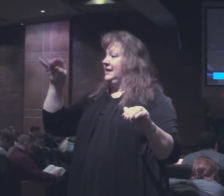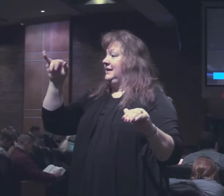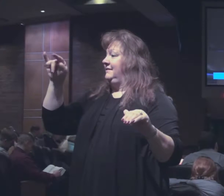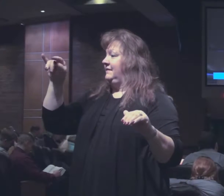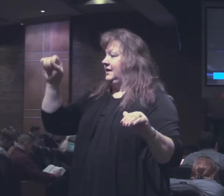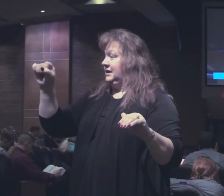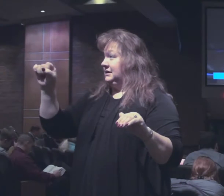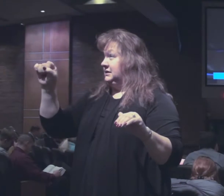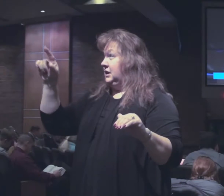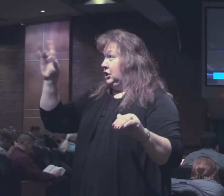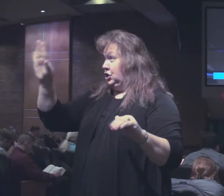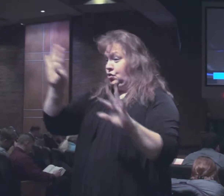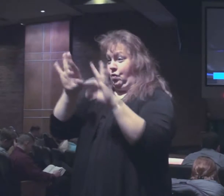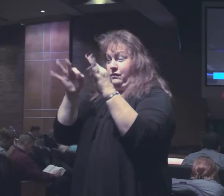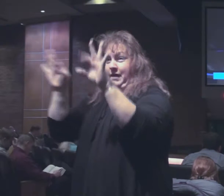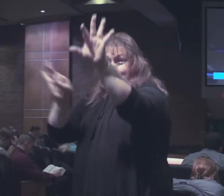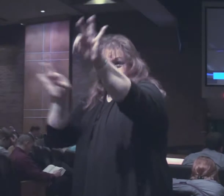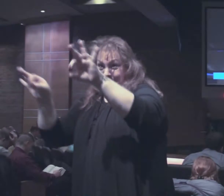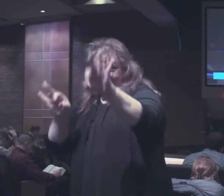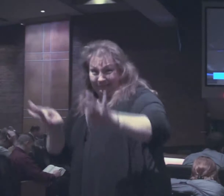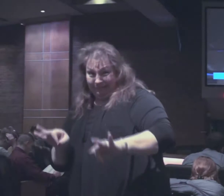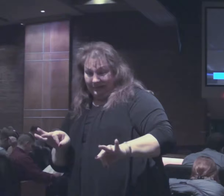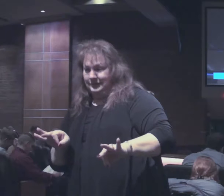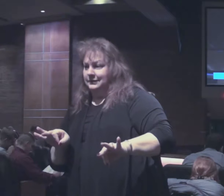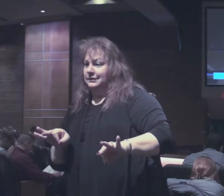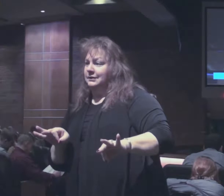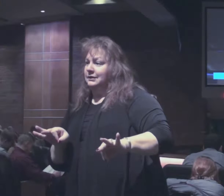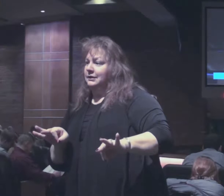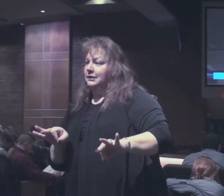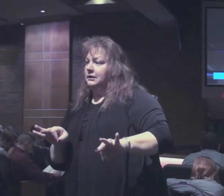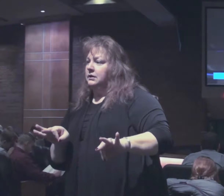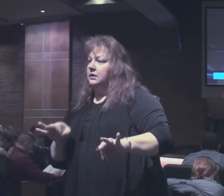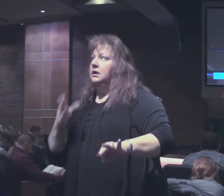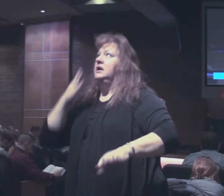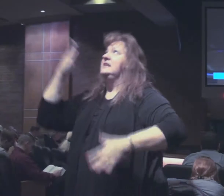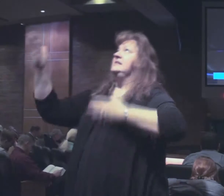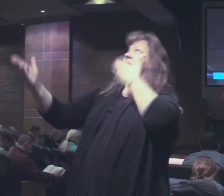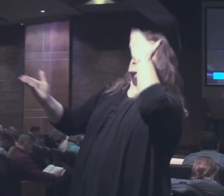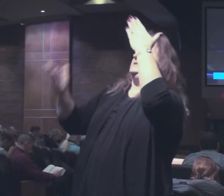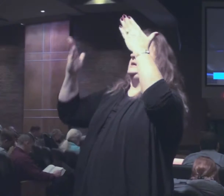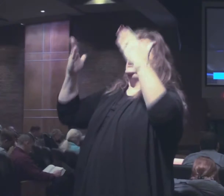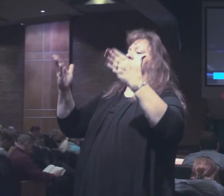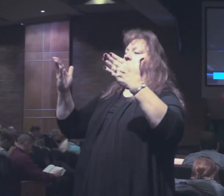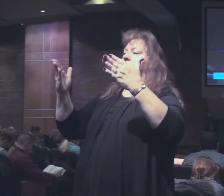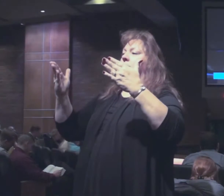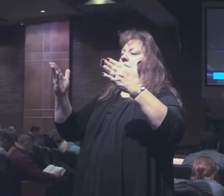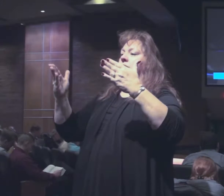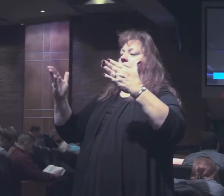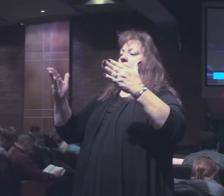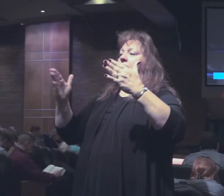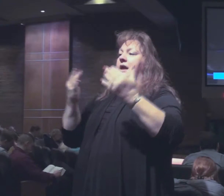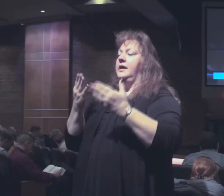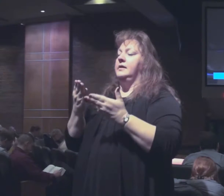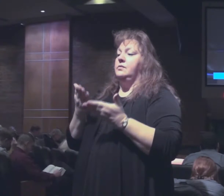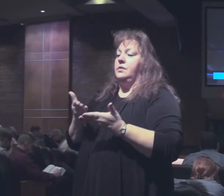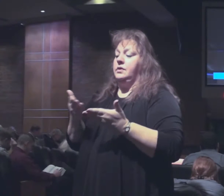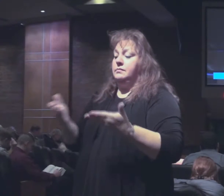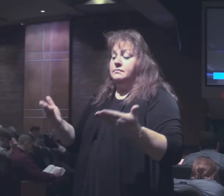their relatives, so fellow Levites, the singers, with instruments of joy and